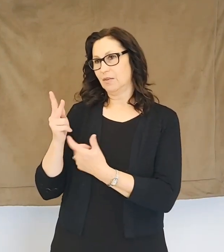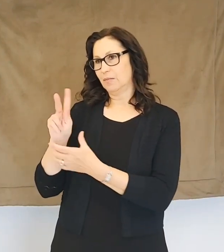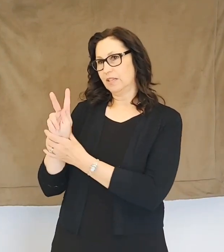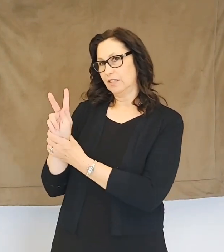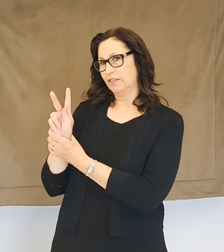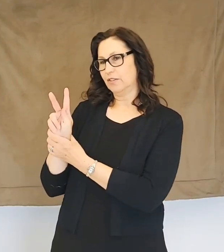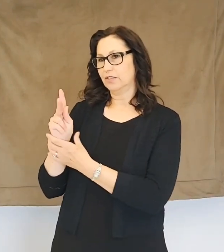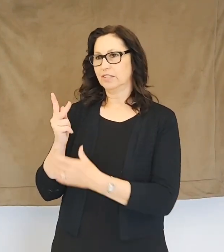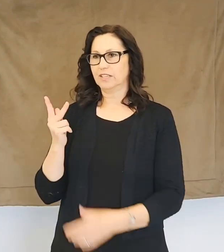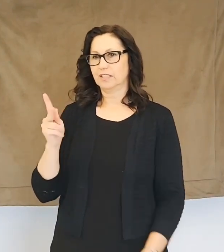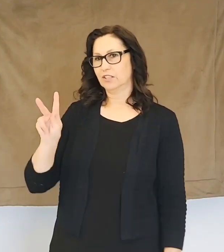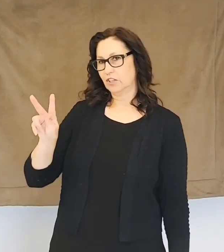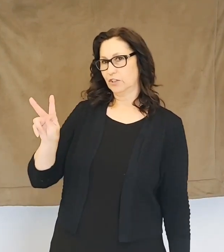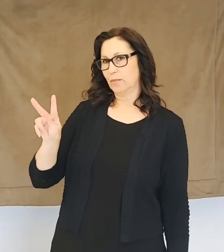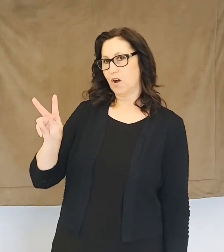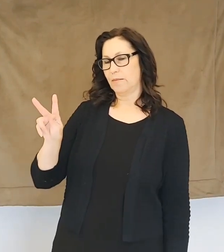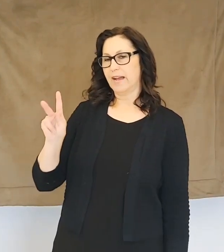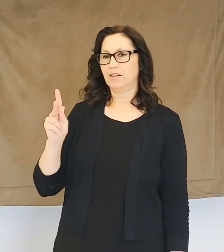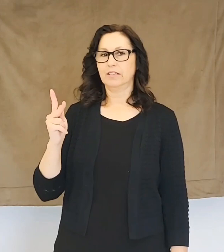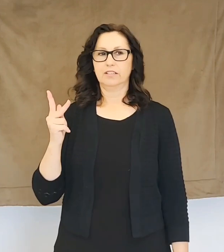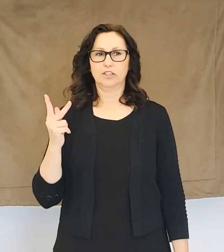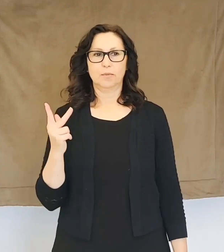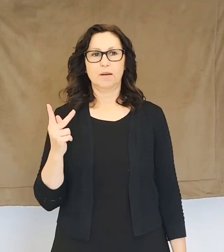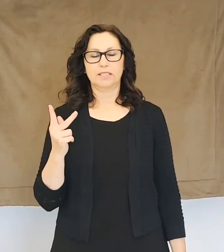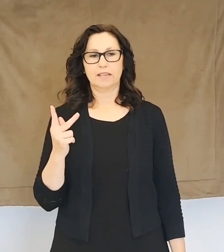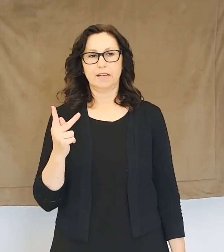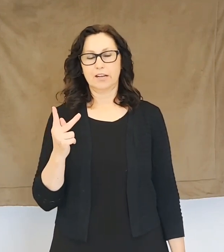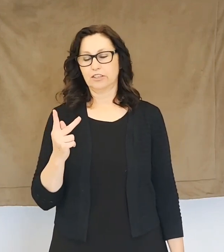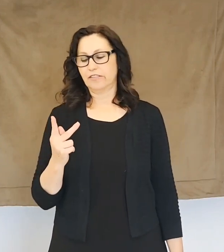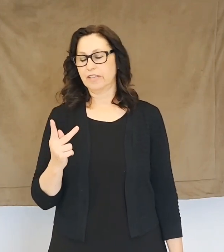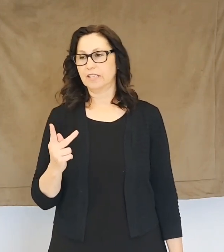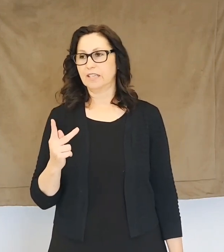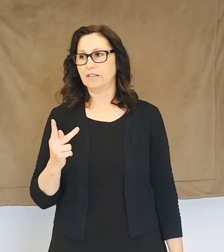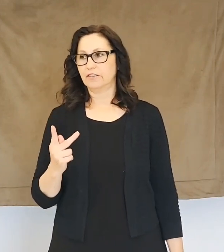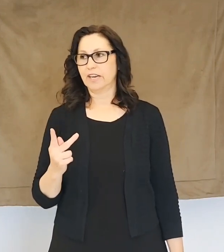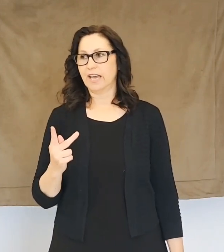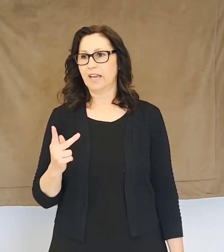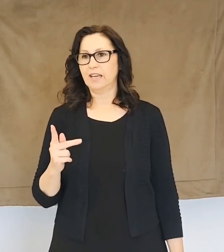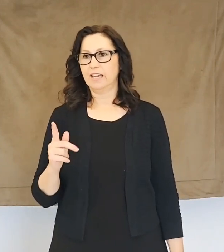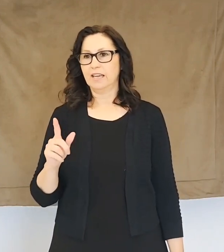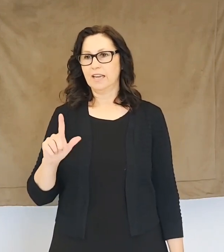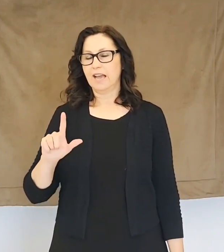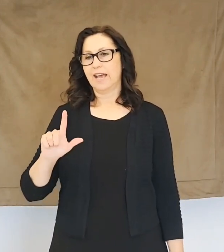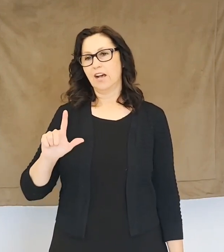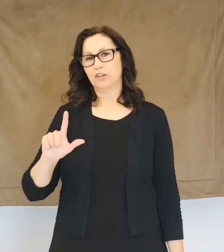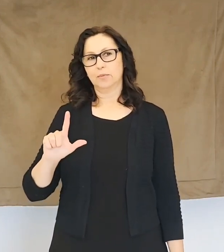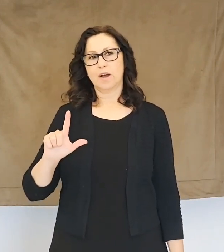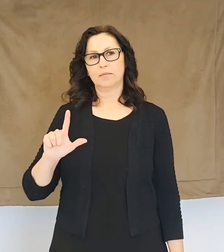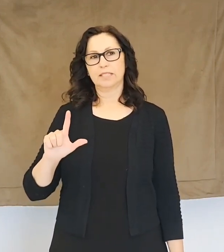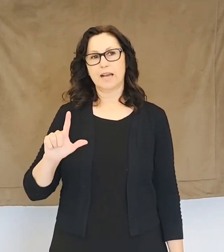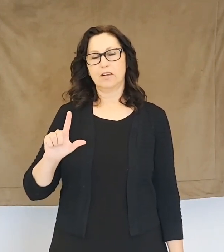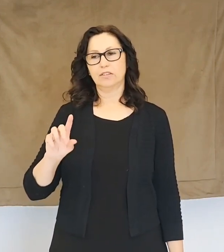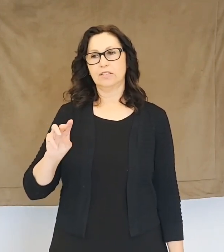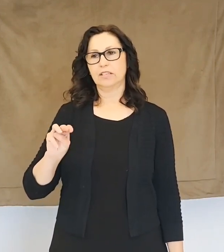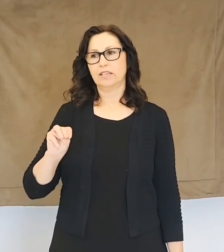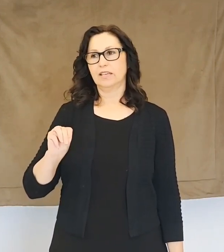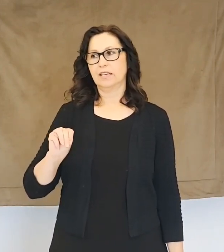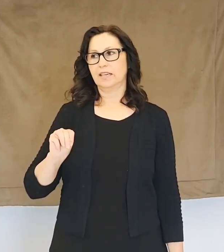would be difficult to turn your palm out. So your palm is actually facing in for K, L, your palm is out,